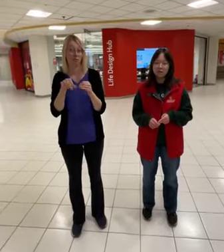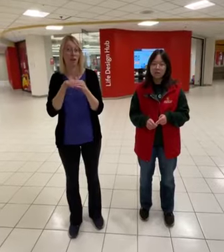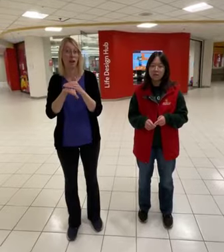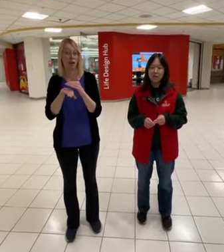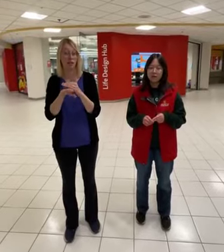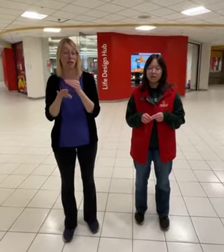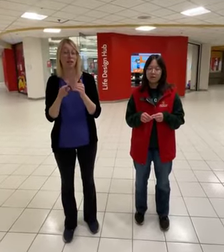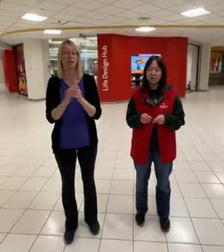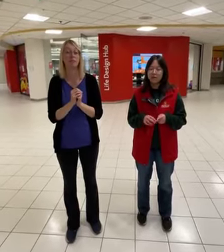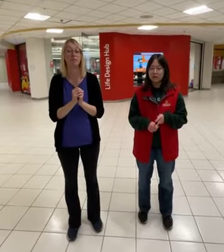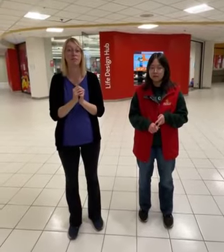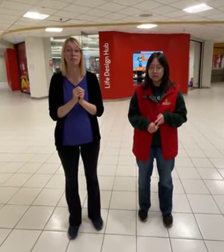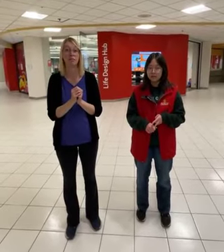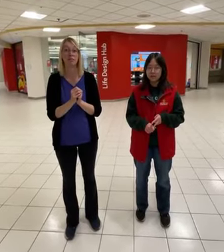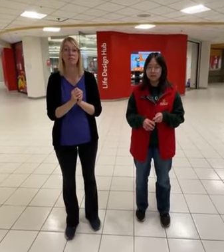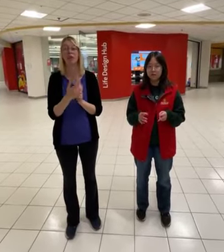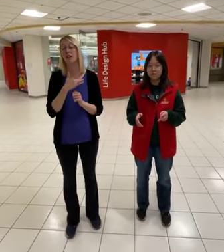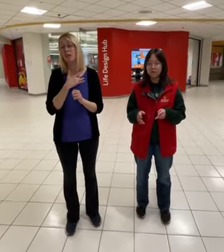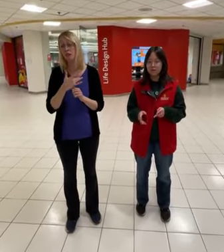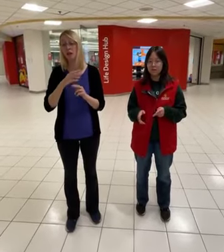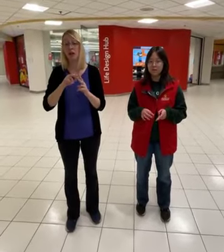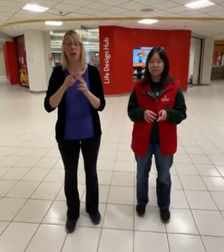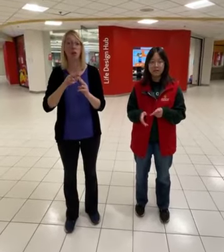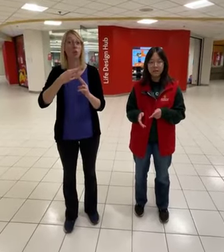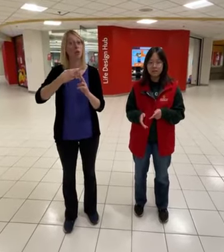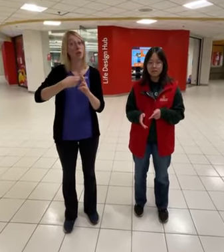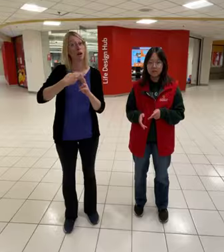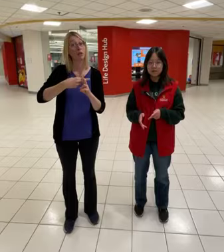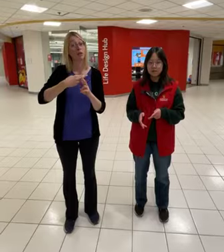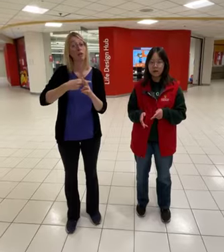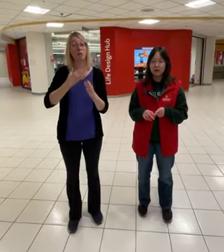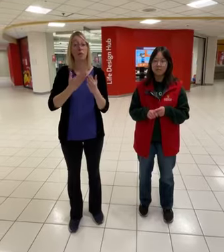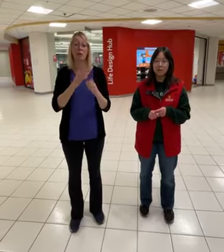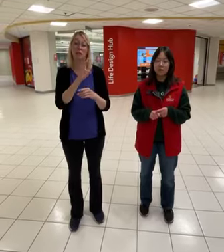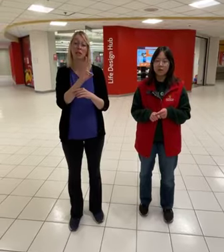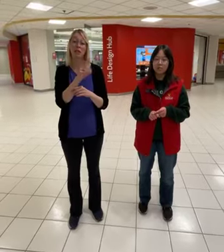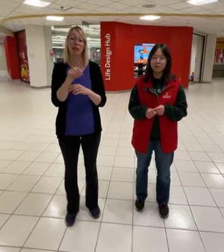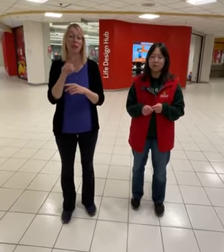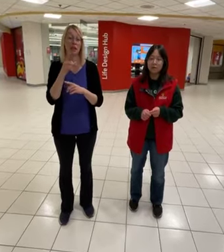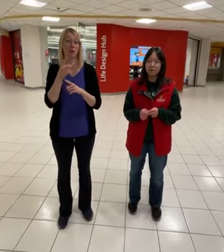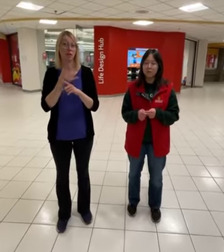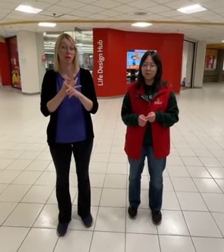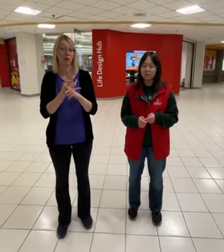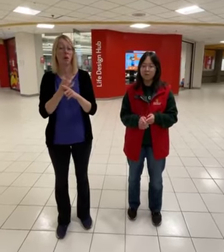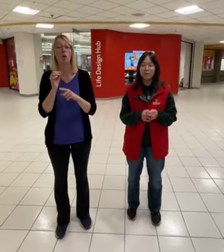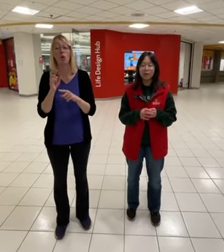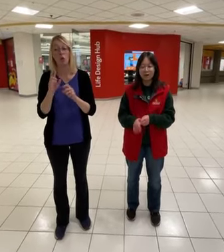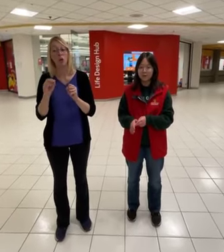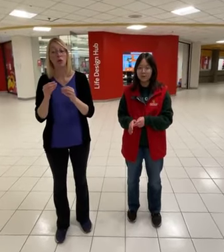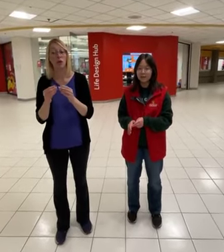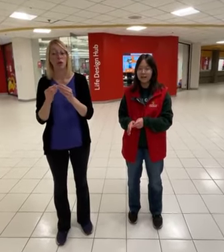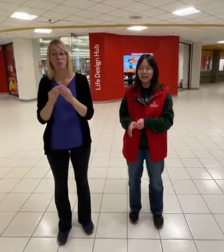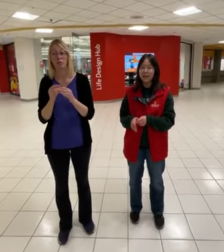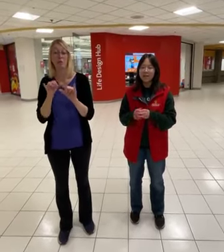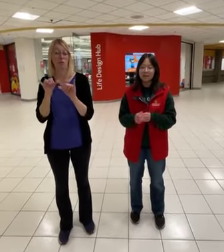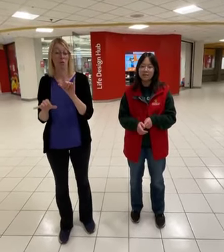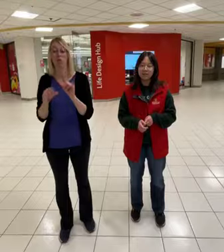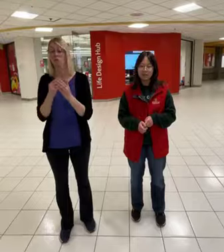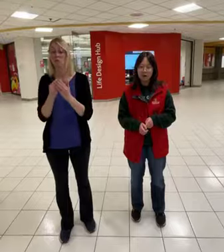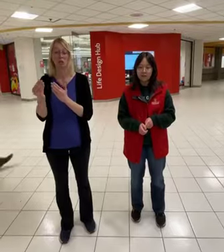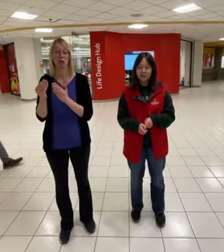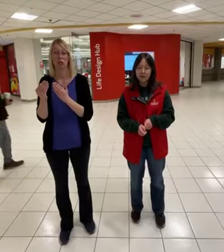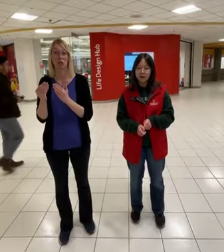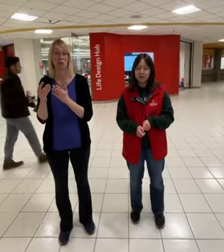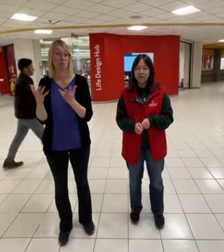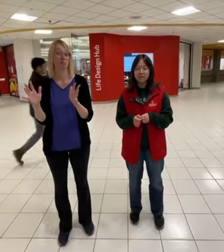access, usually either on a rental basis, so for example for 6 to 8 months, or you're able to purchase them permanently, whatever you would like. That